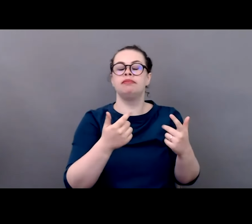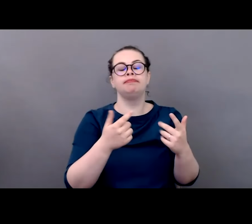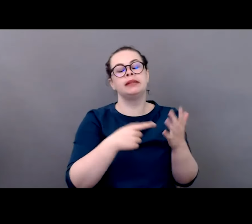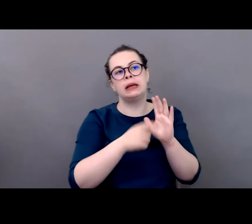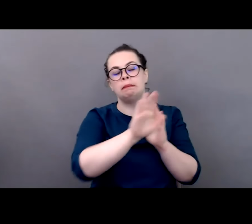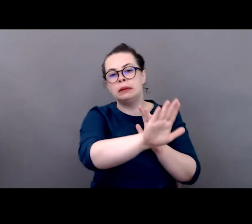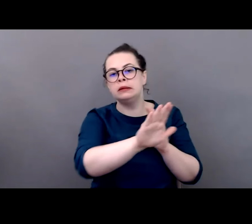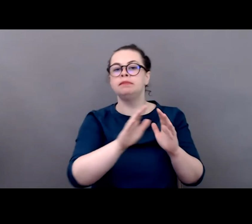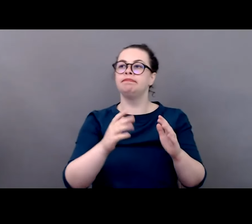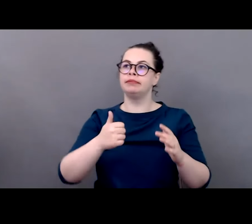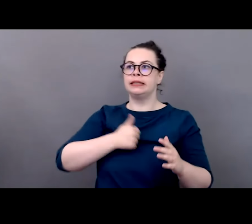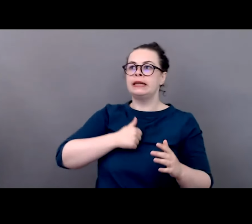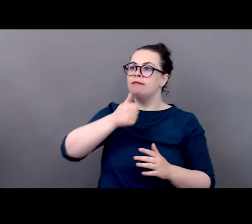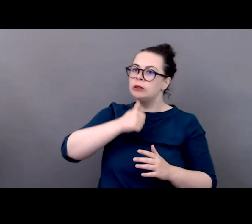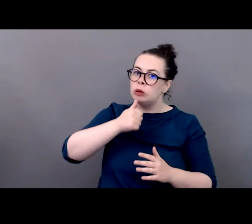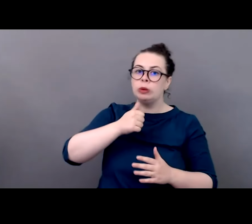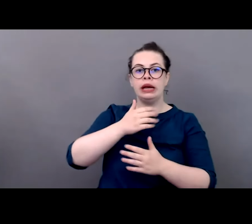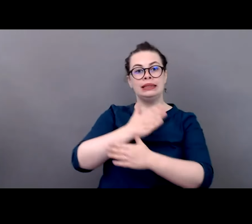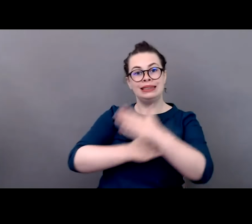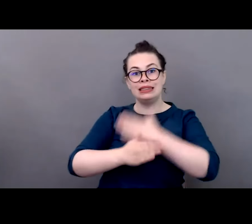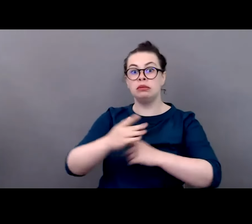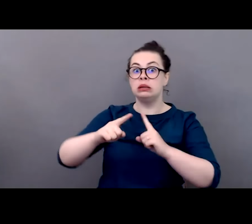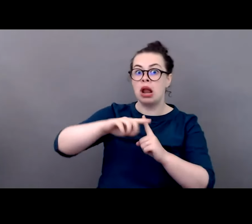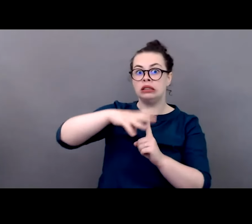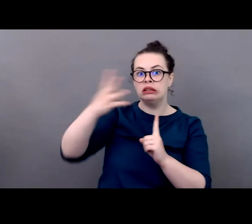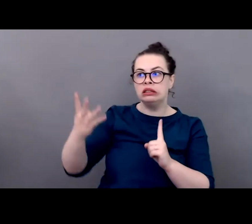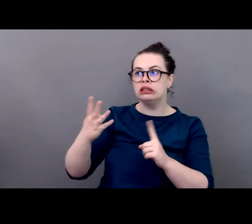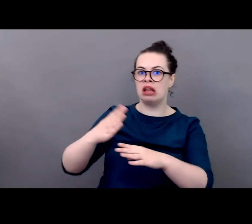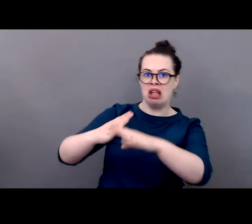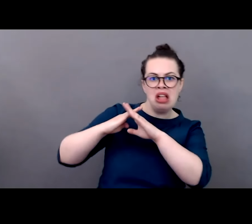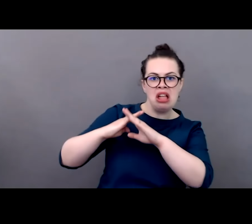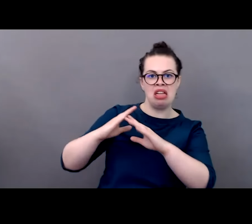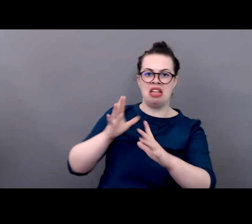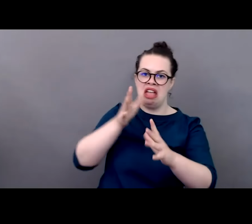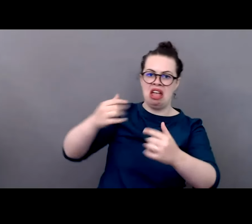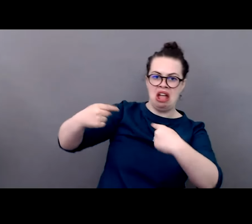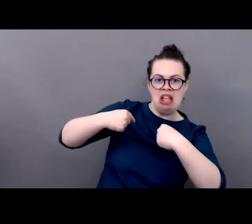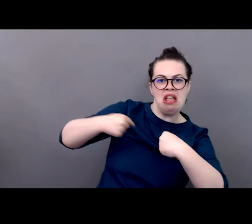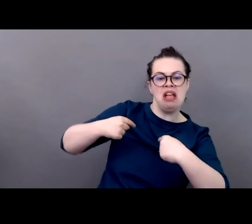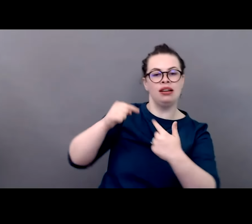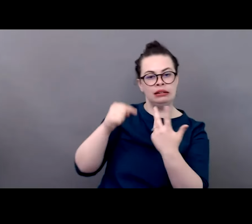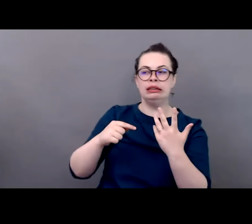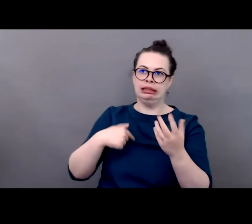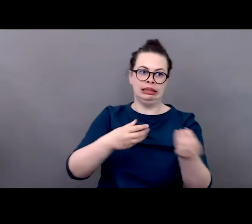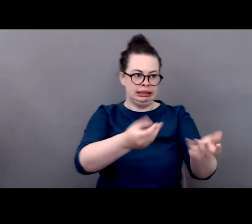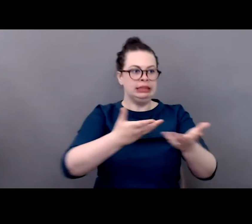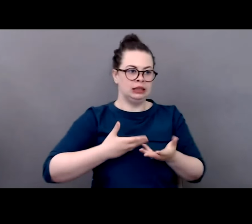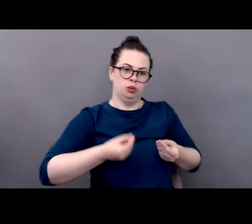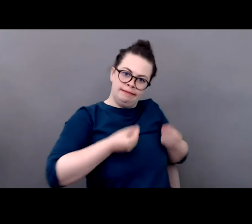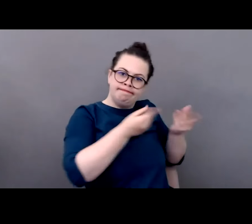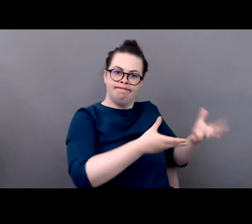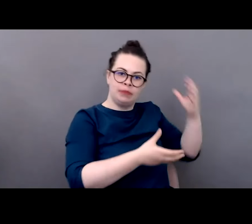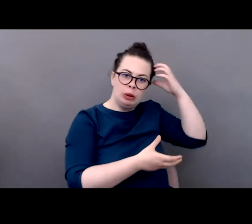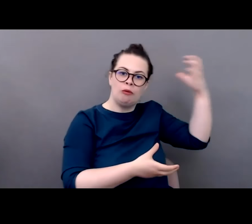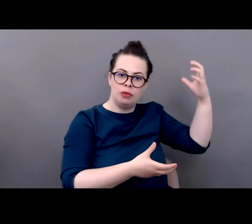hatred against them. Also, for concluding, I want to say that it